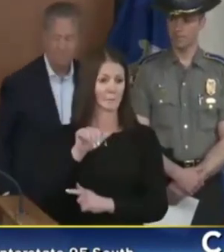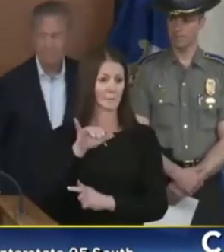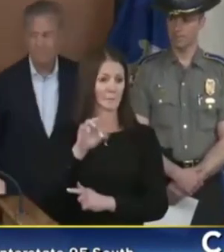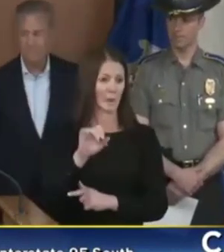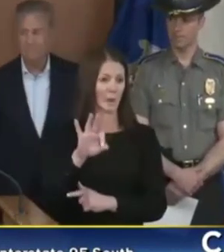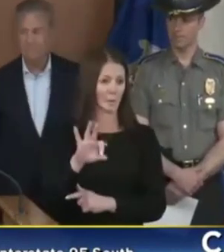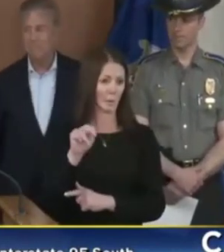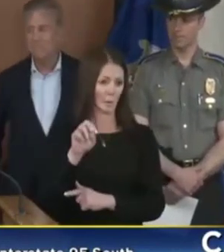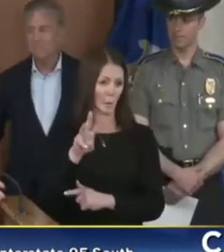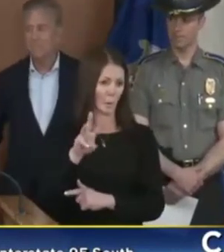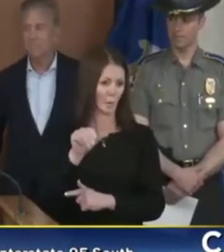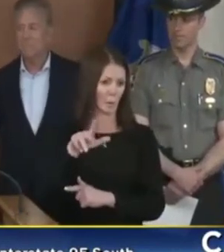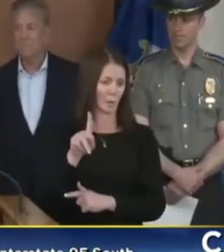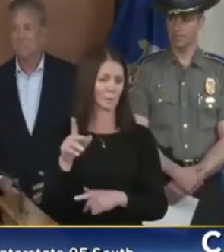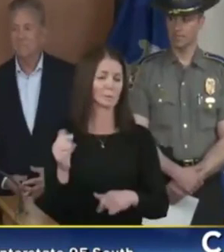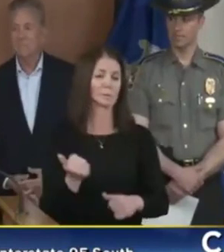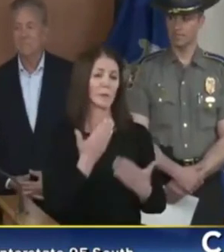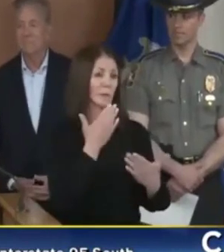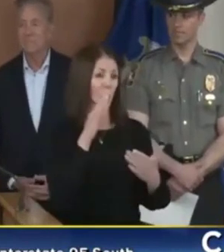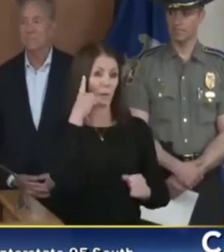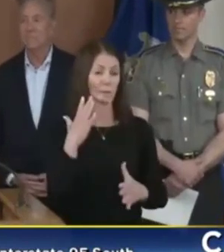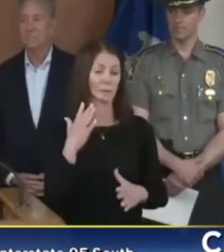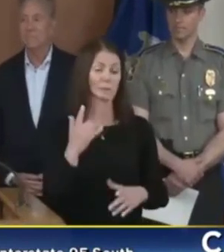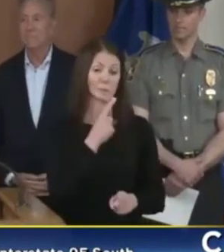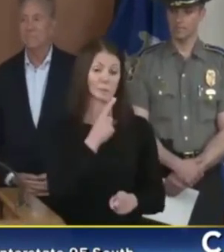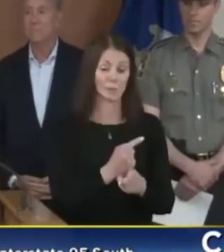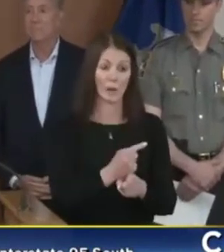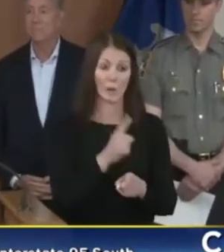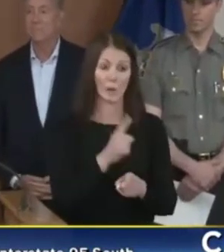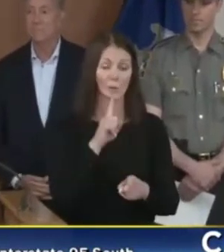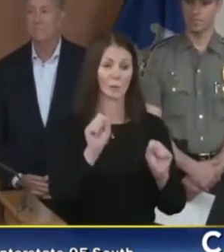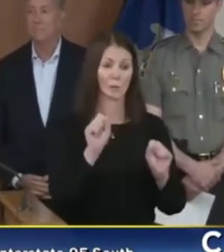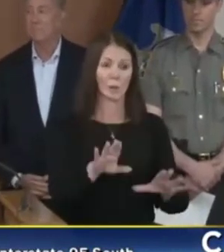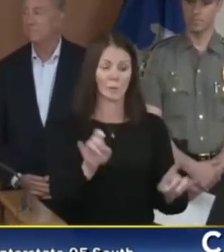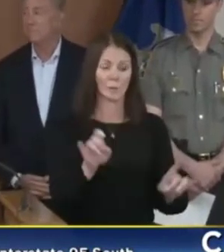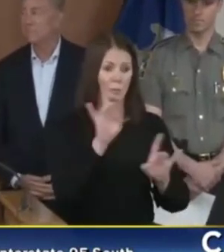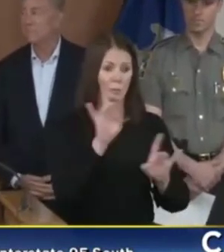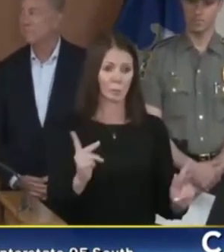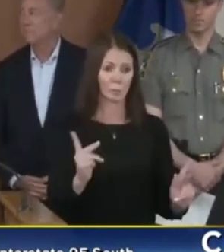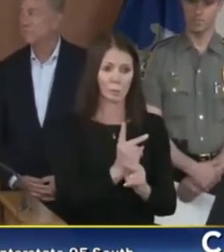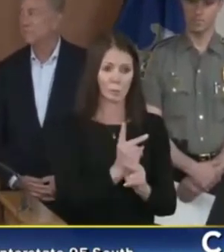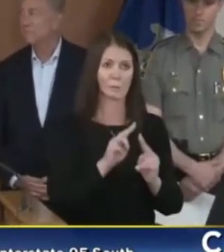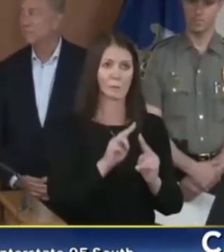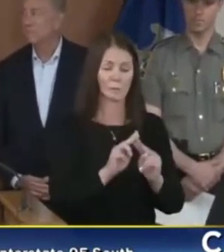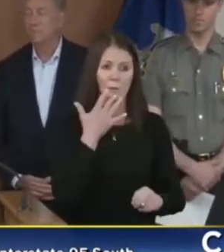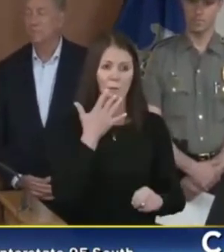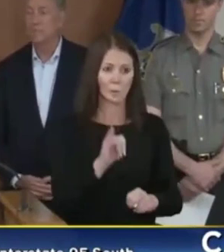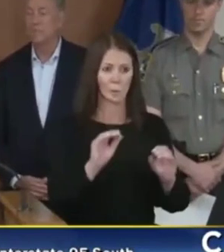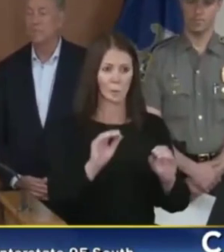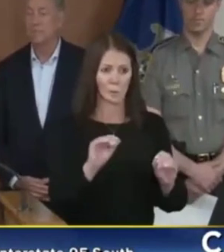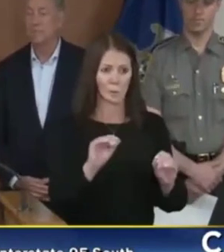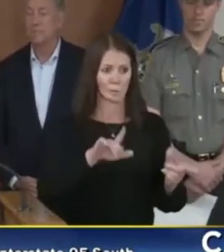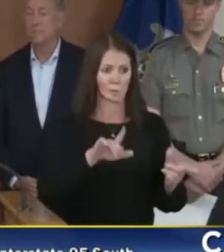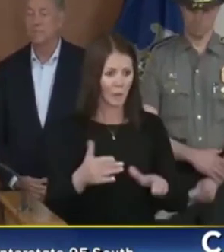Yeah, thank you, Governor. And the governor was right. This could have been so much worse. We're very grateful that nobody was seriously injured. We're also